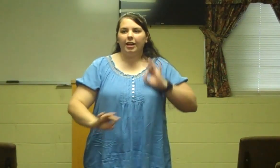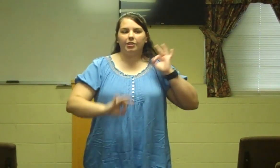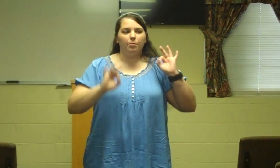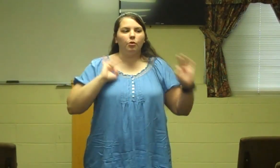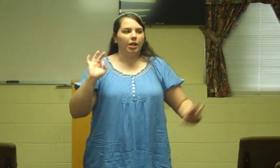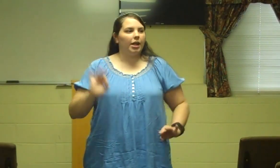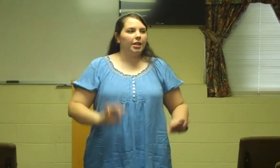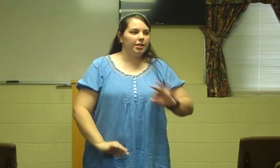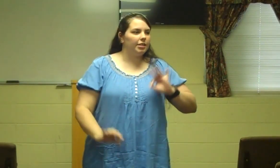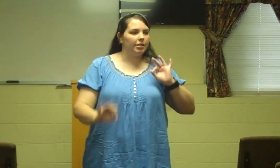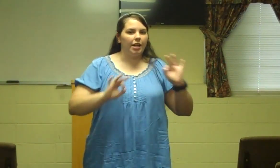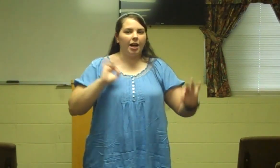That's polka dotted, dot.